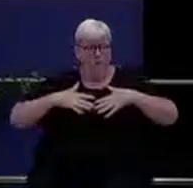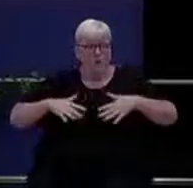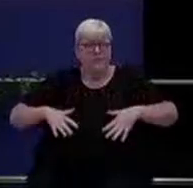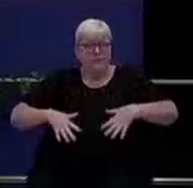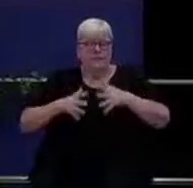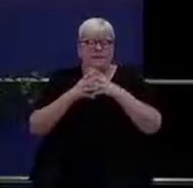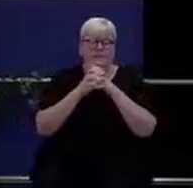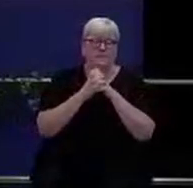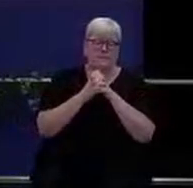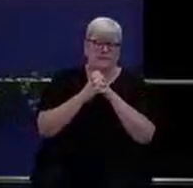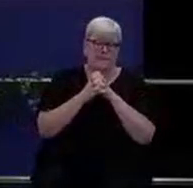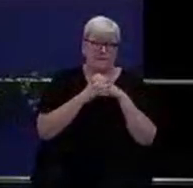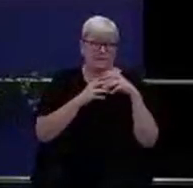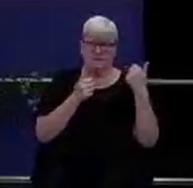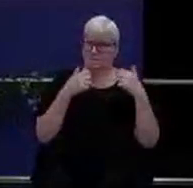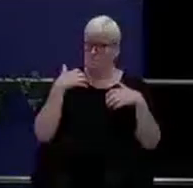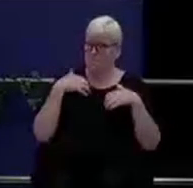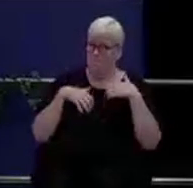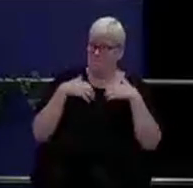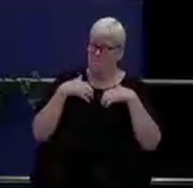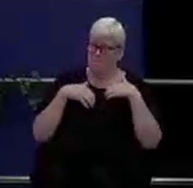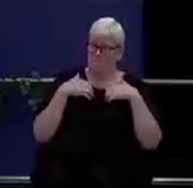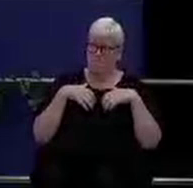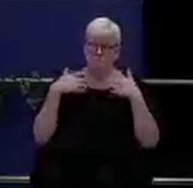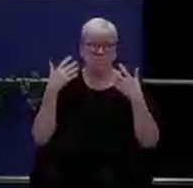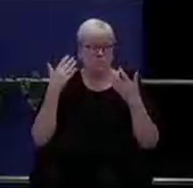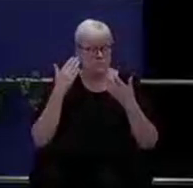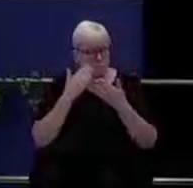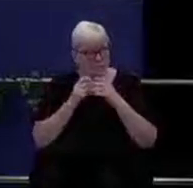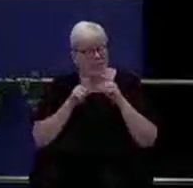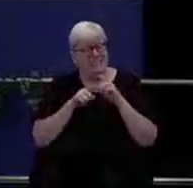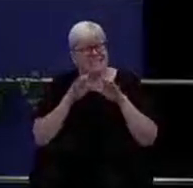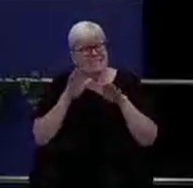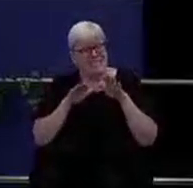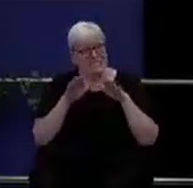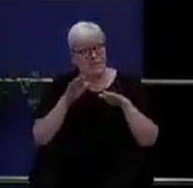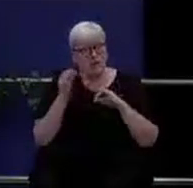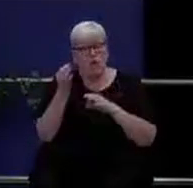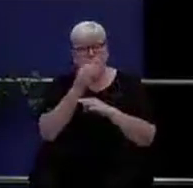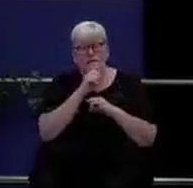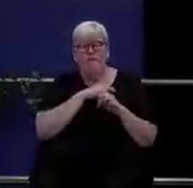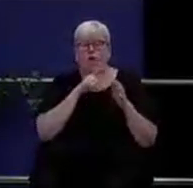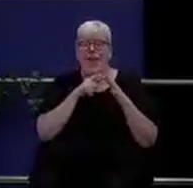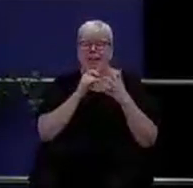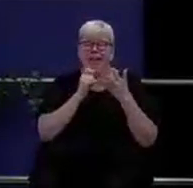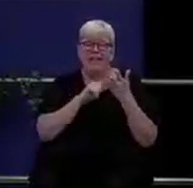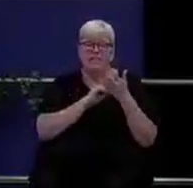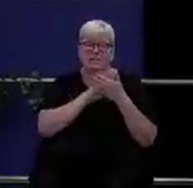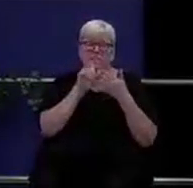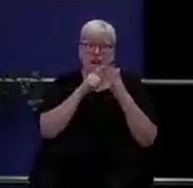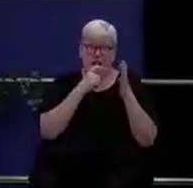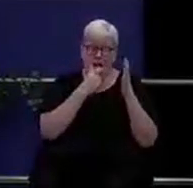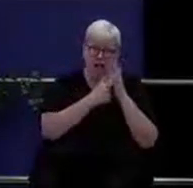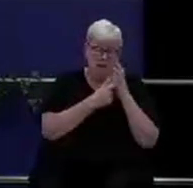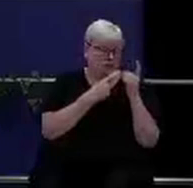Yeah. That's absolutely fascinating. And Esther, it's kind of a similar question for you, but you know, with this